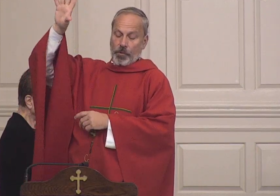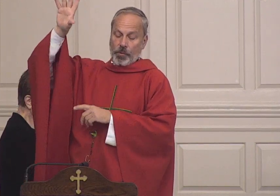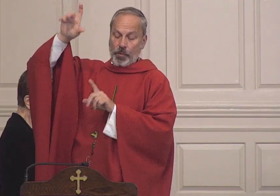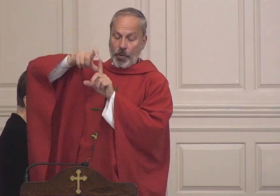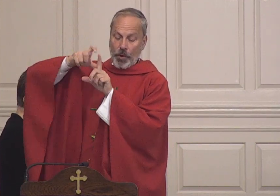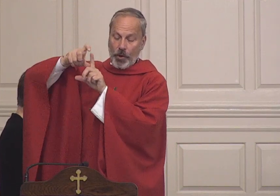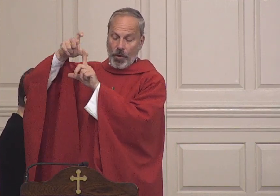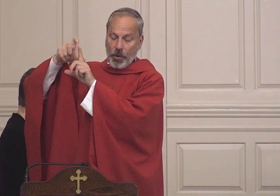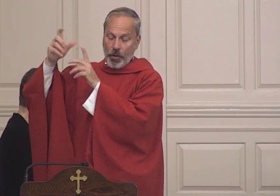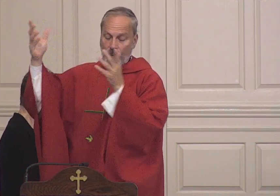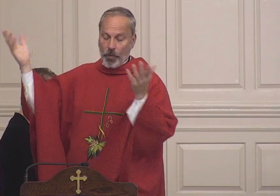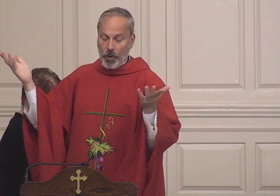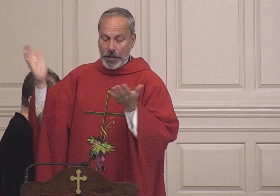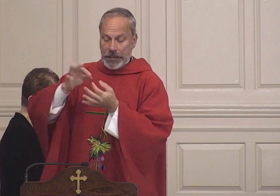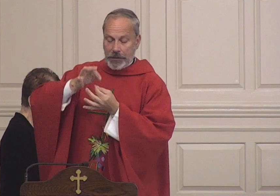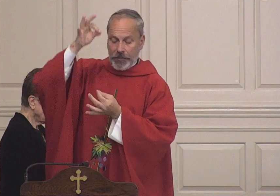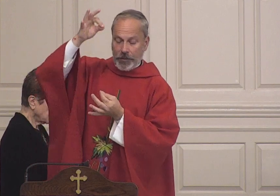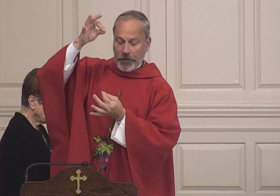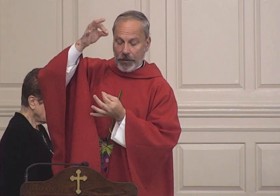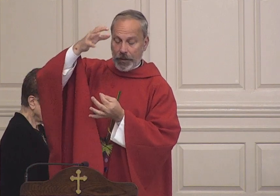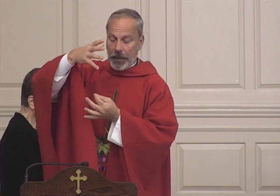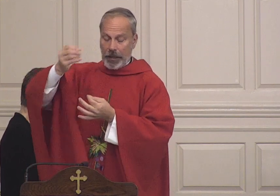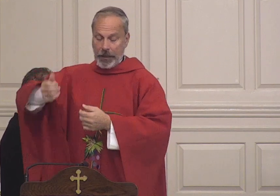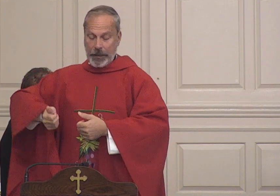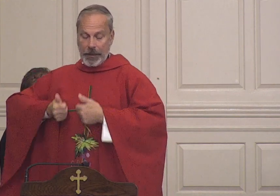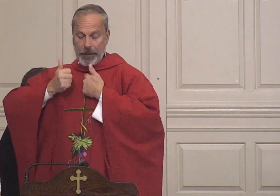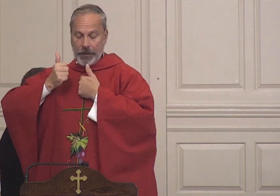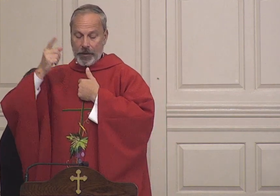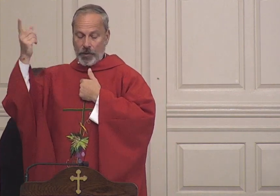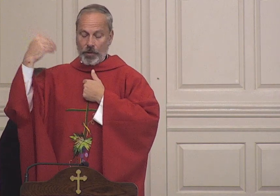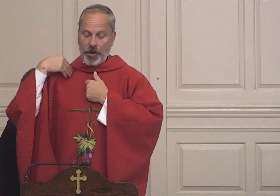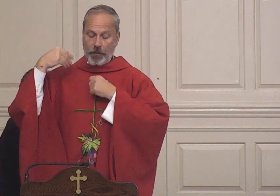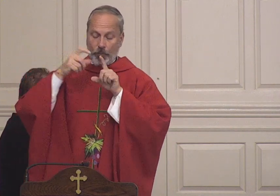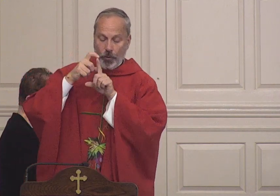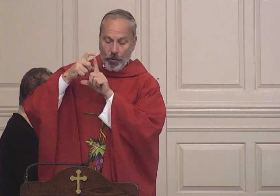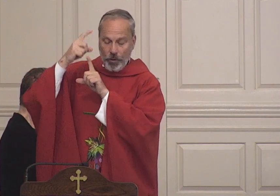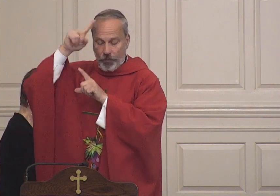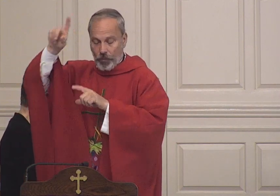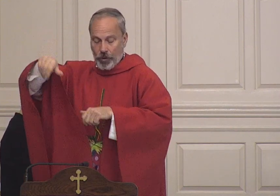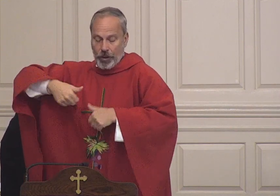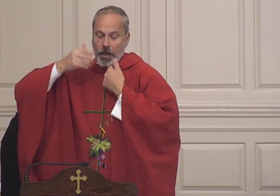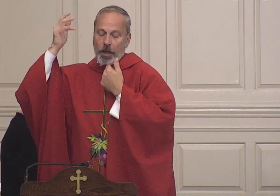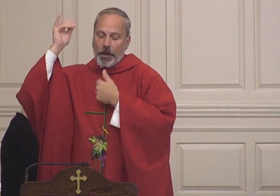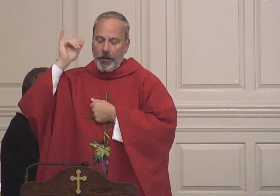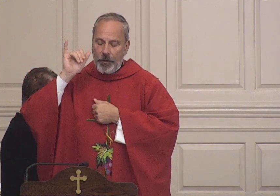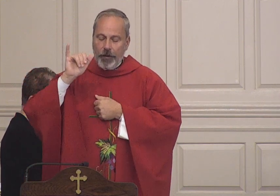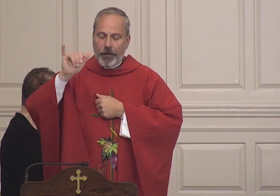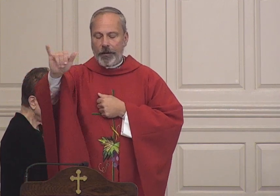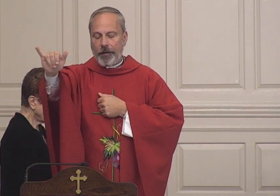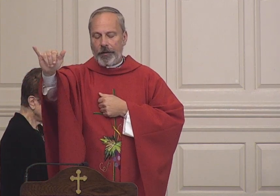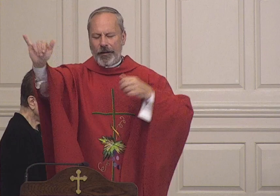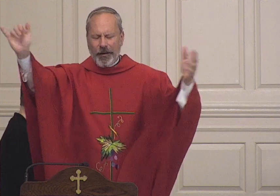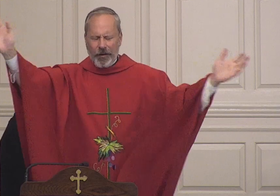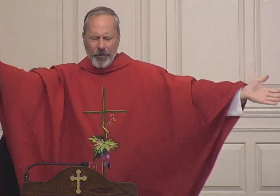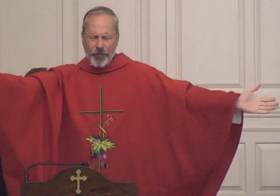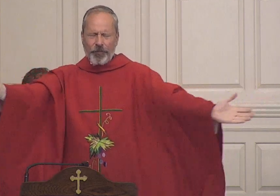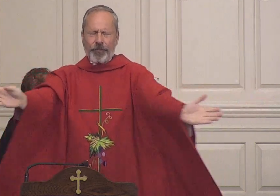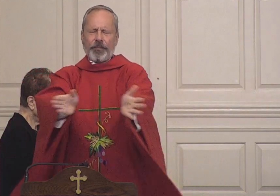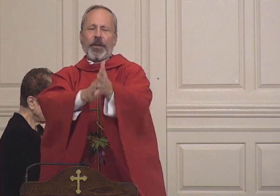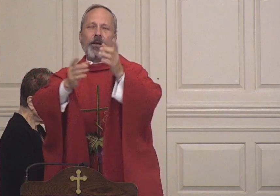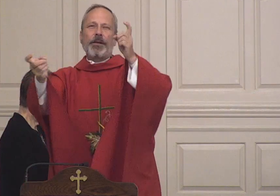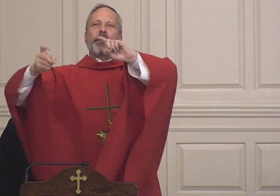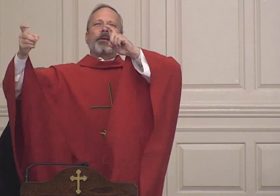Your words, Lord, are spirit and life. You have the words of everlasting